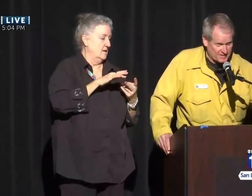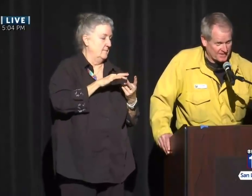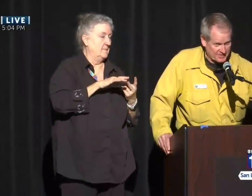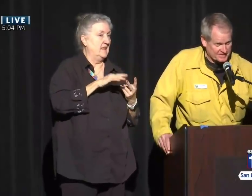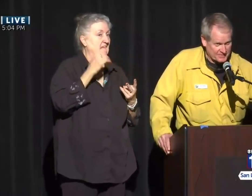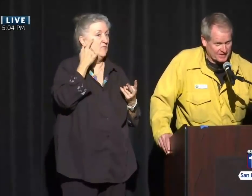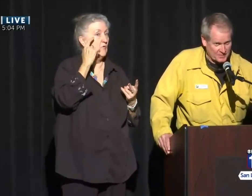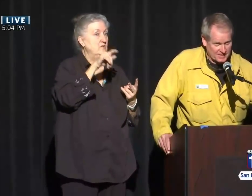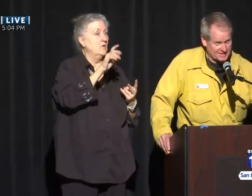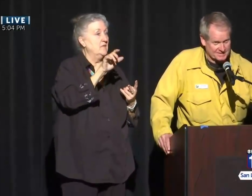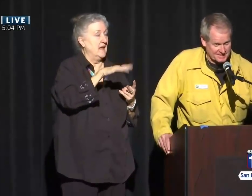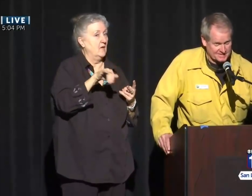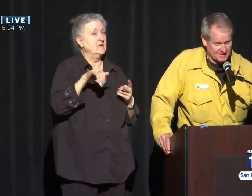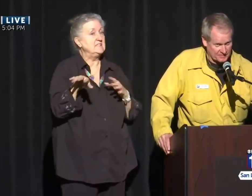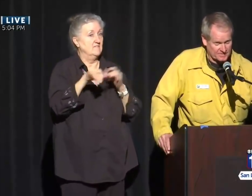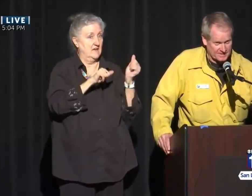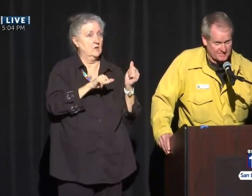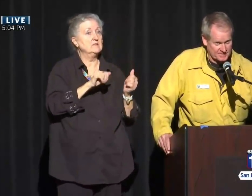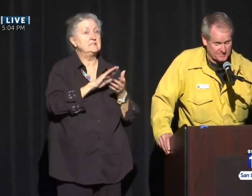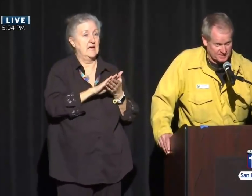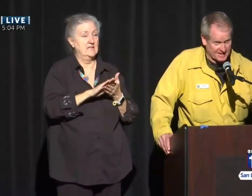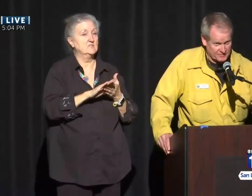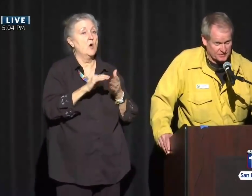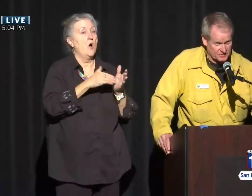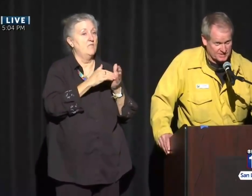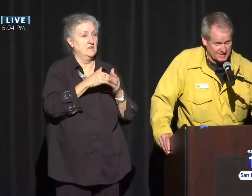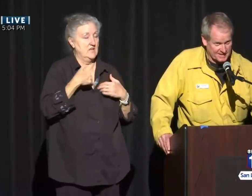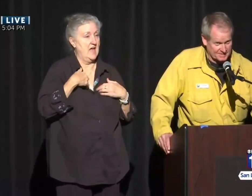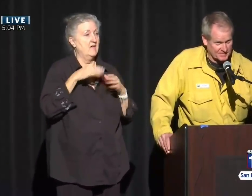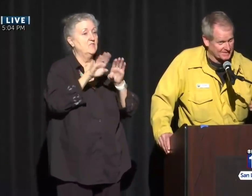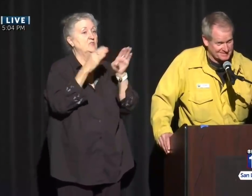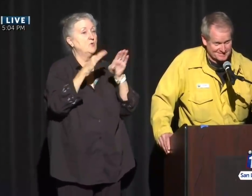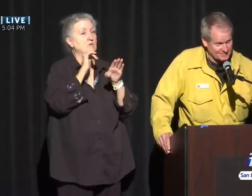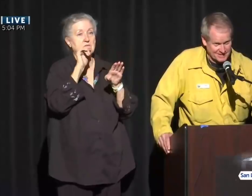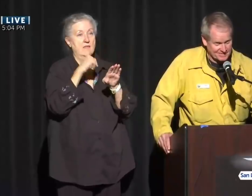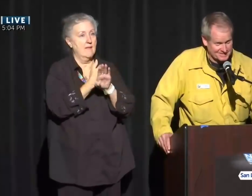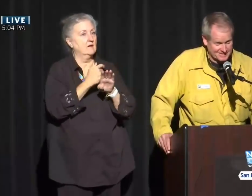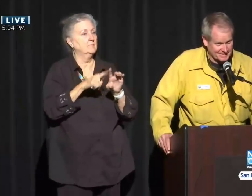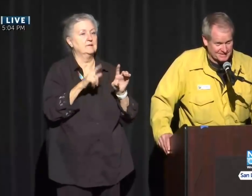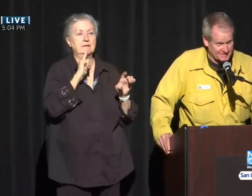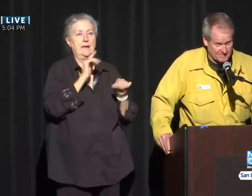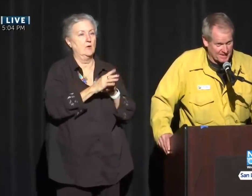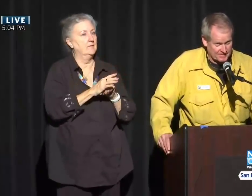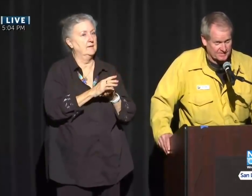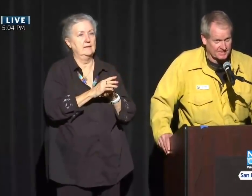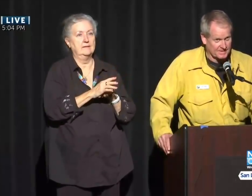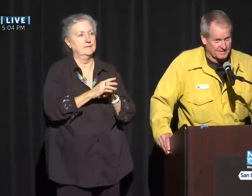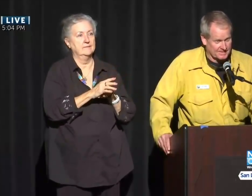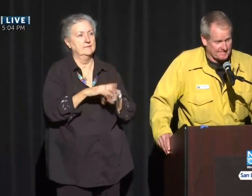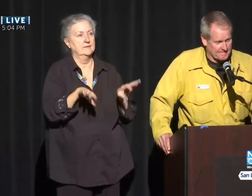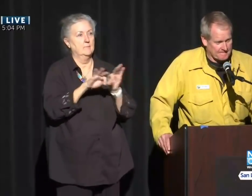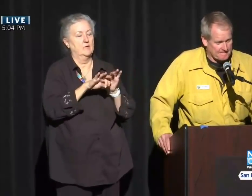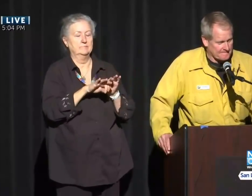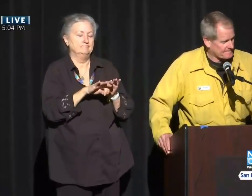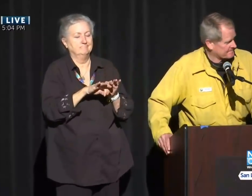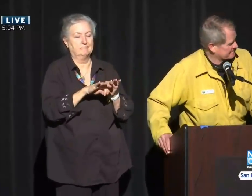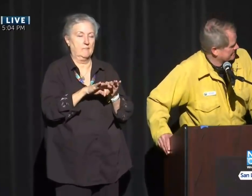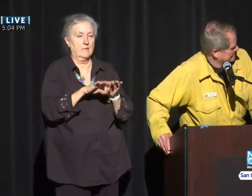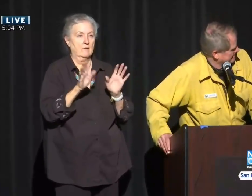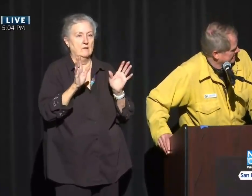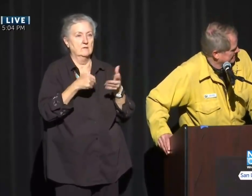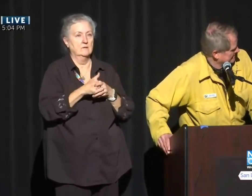If we know that the area is evacuated, it's nice oftentimes to have the doors unlocked, but it's no guarantee that it's going to matter.